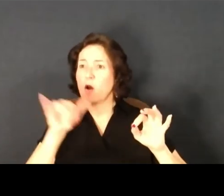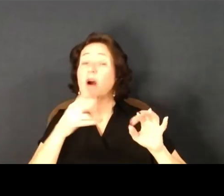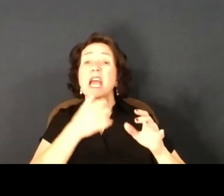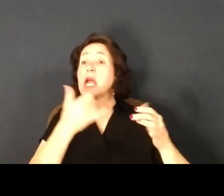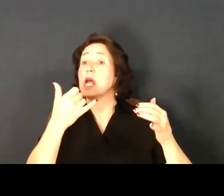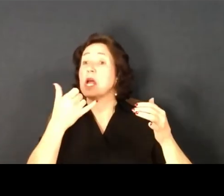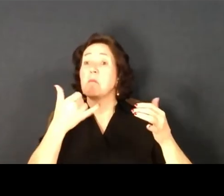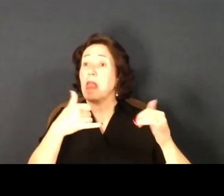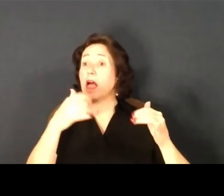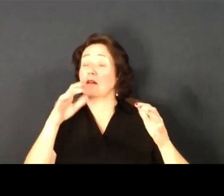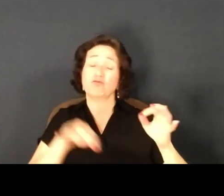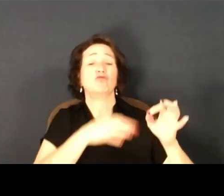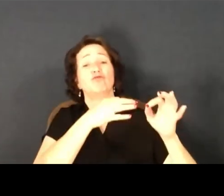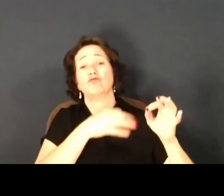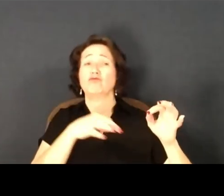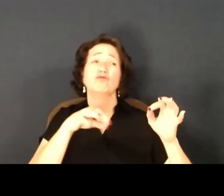played